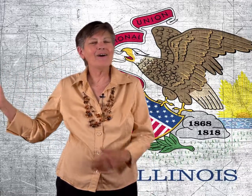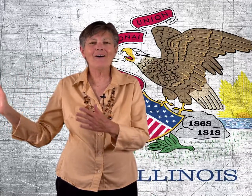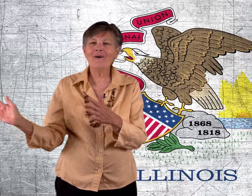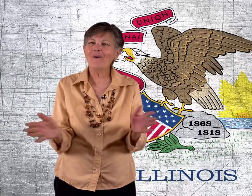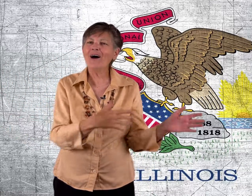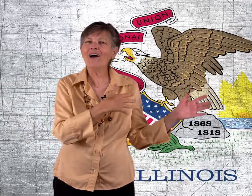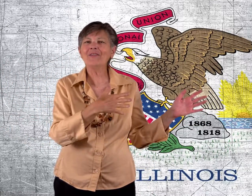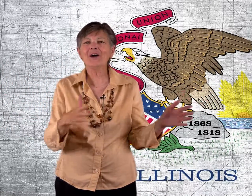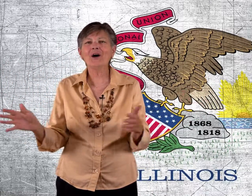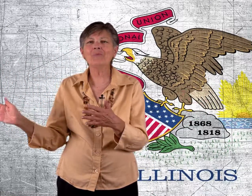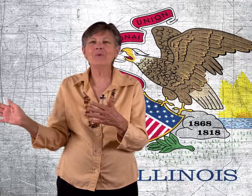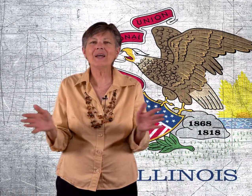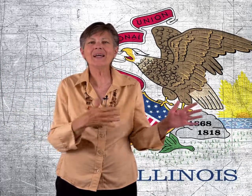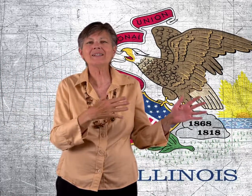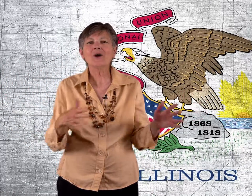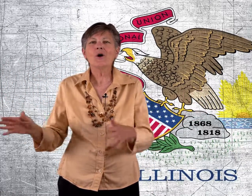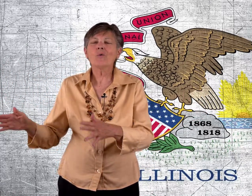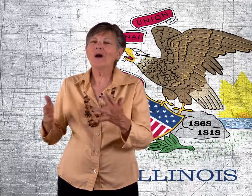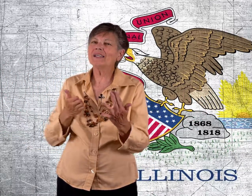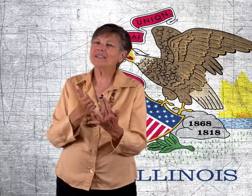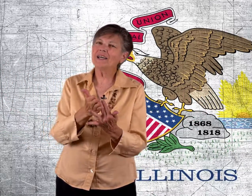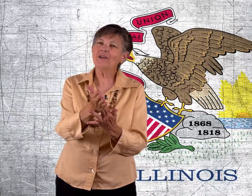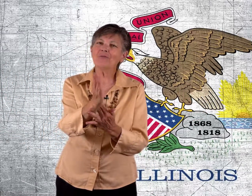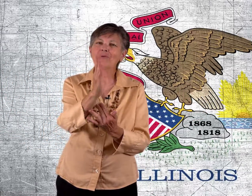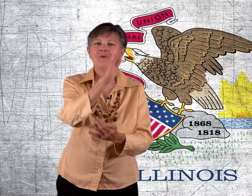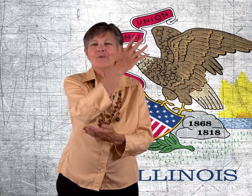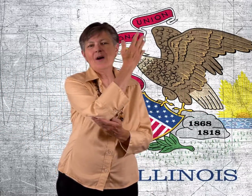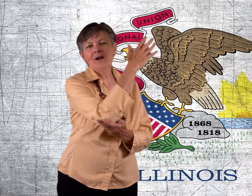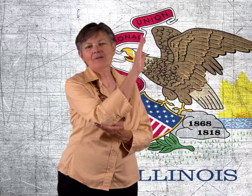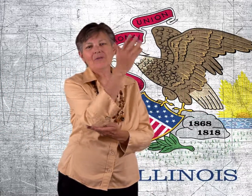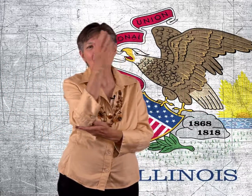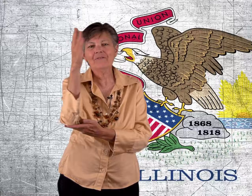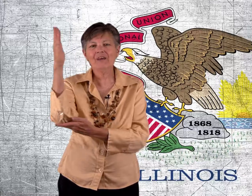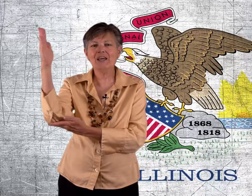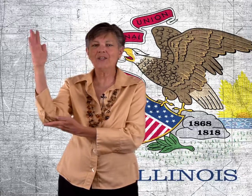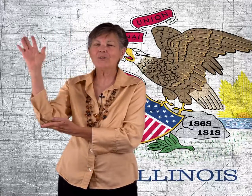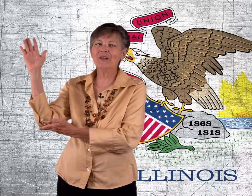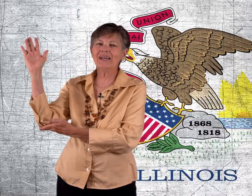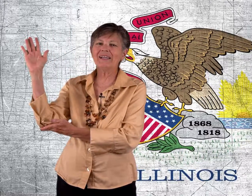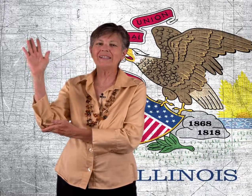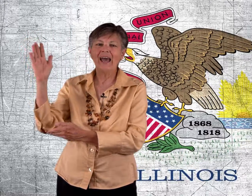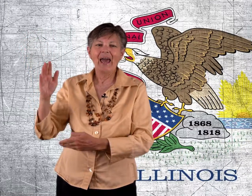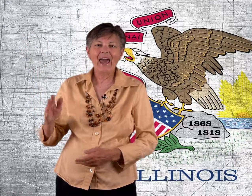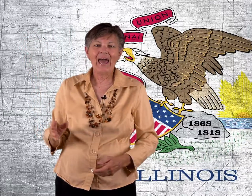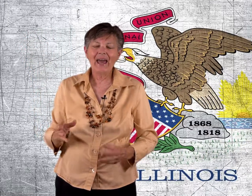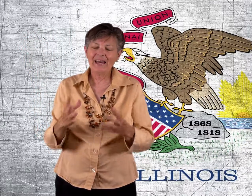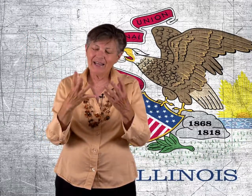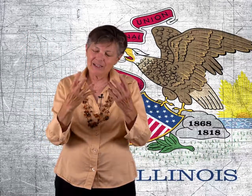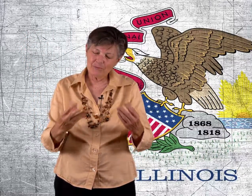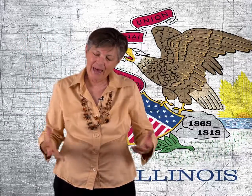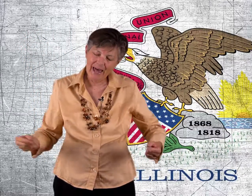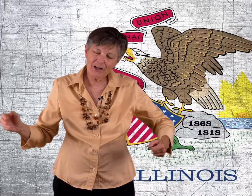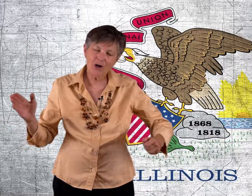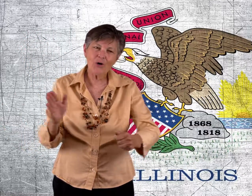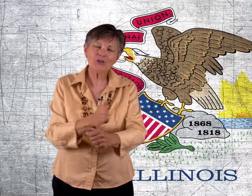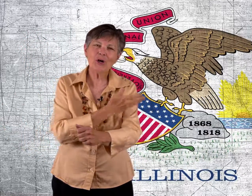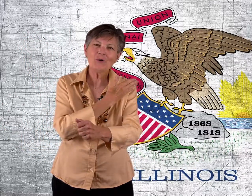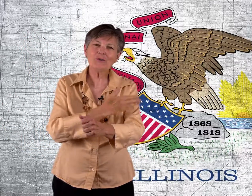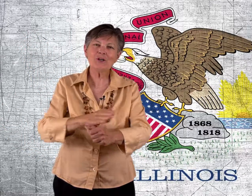echo on a breeze, rustling through the leafy trees, and its mellow tones